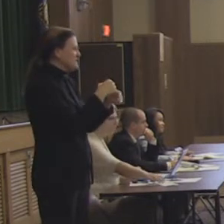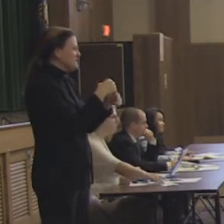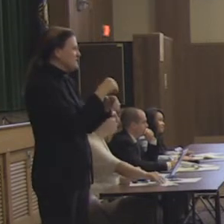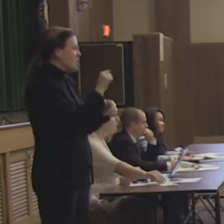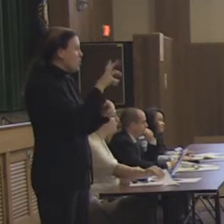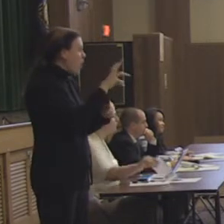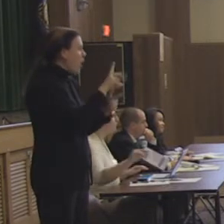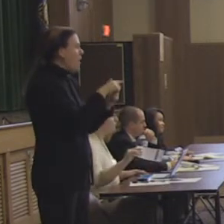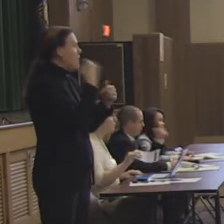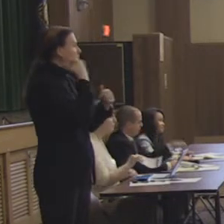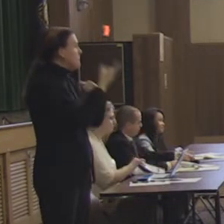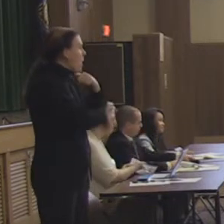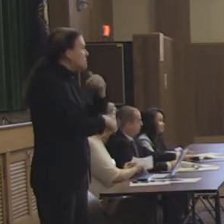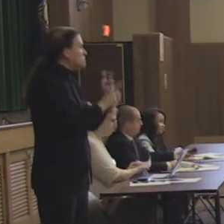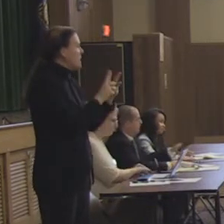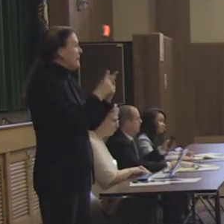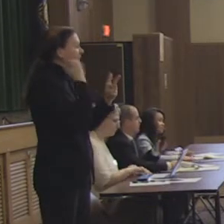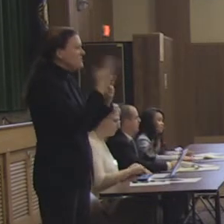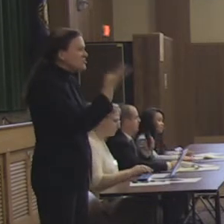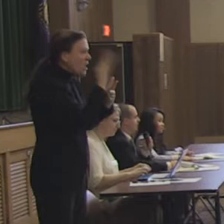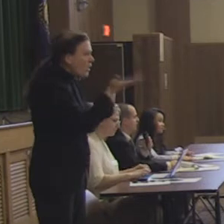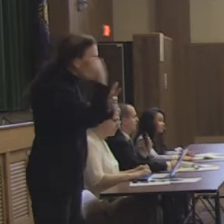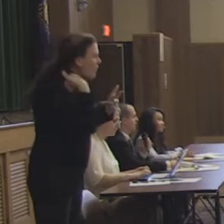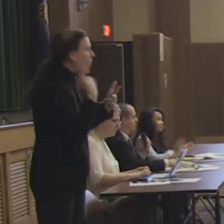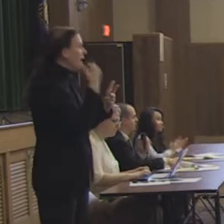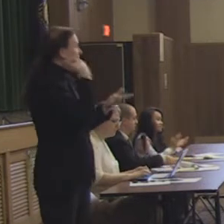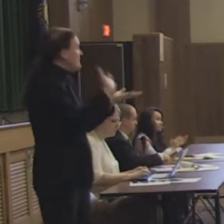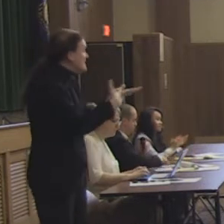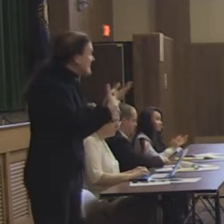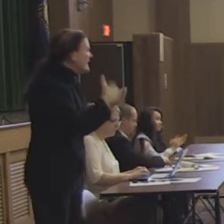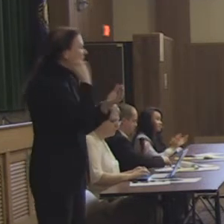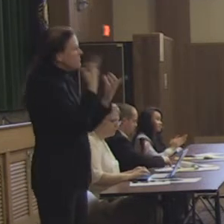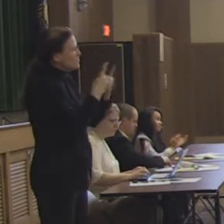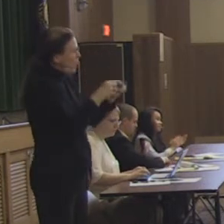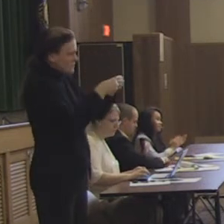more in detail. That's good. Thank you. Thank you very much.